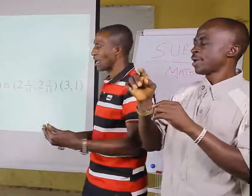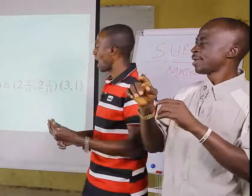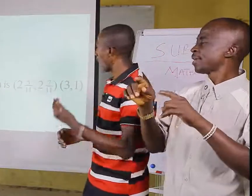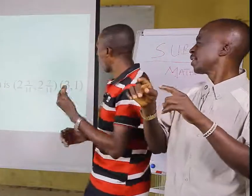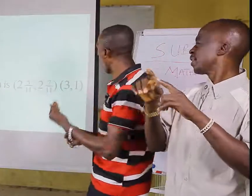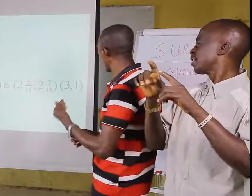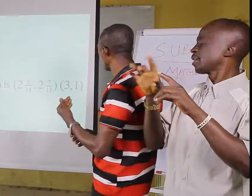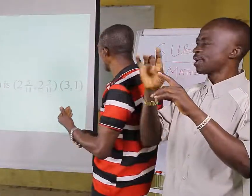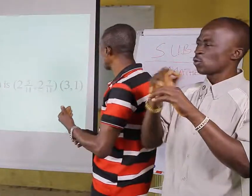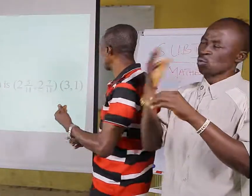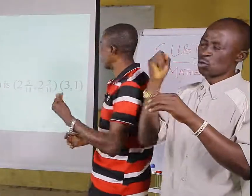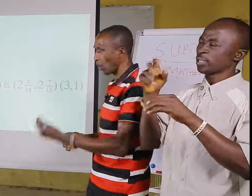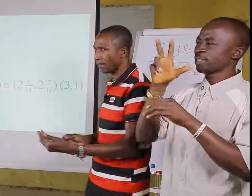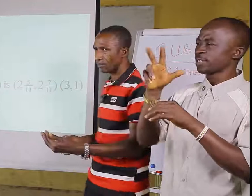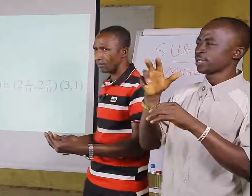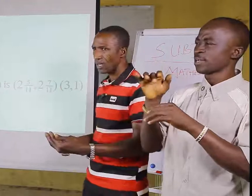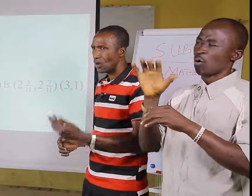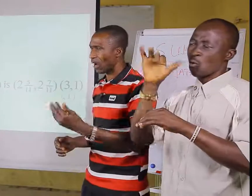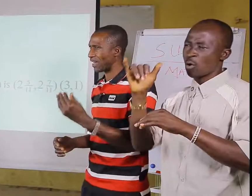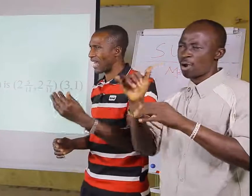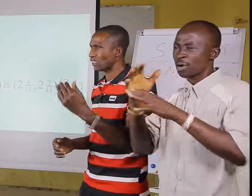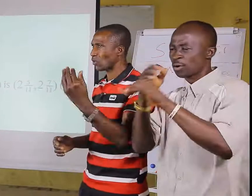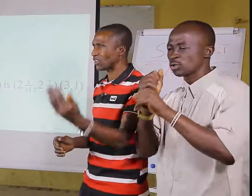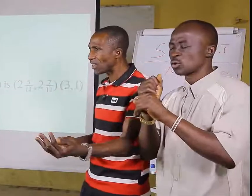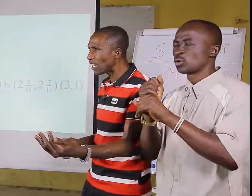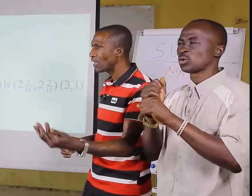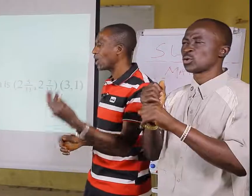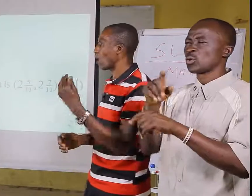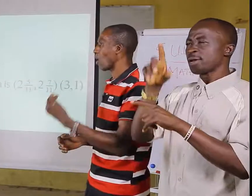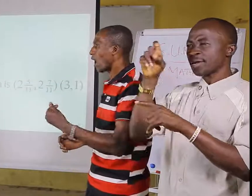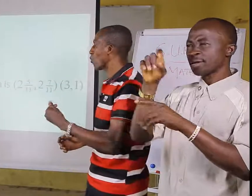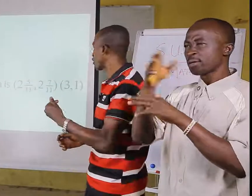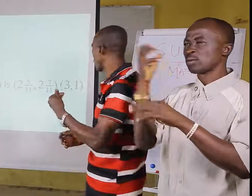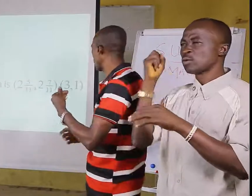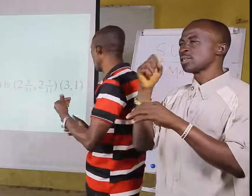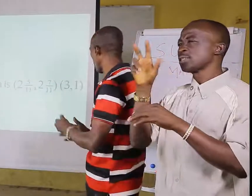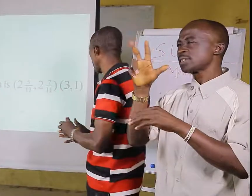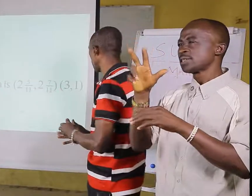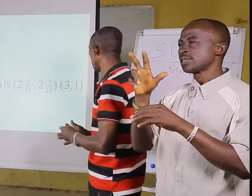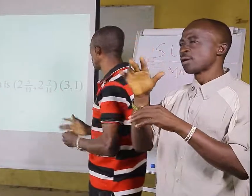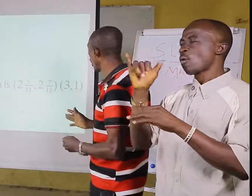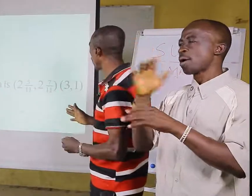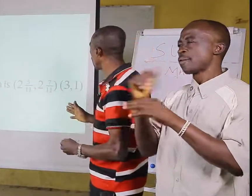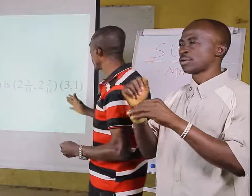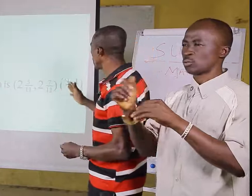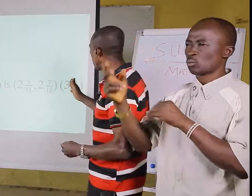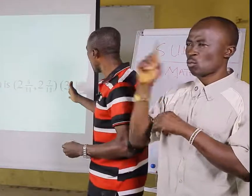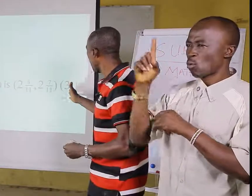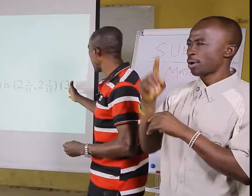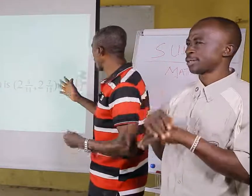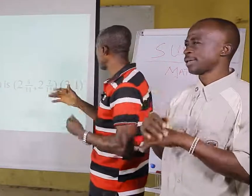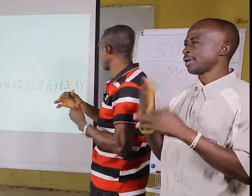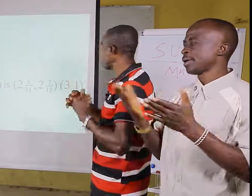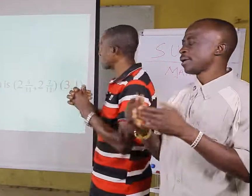3, our y was gotten as 1. When x was 3, our y was gotten as 1. So